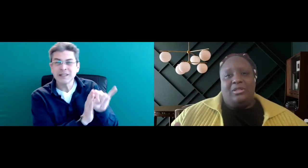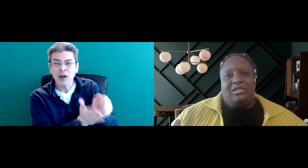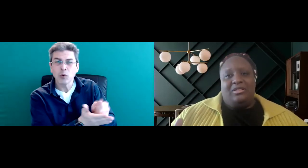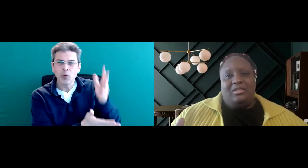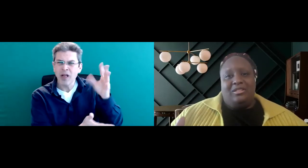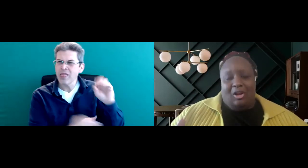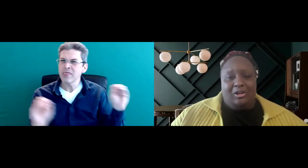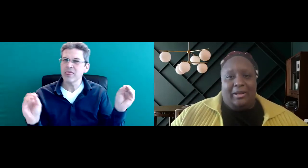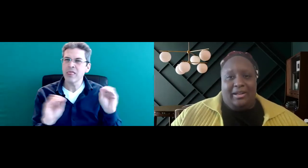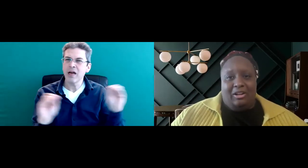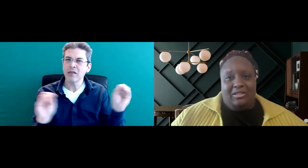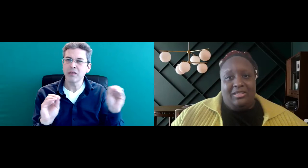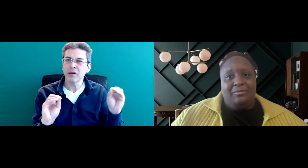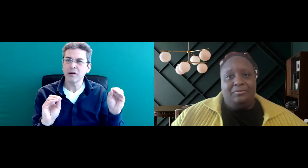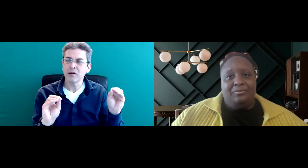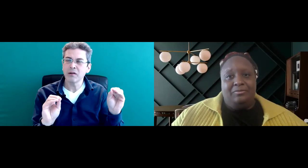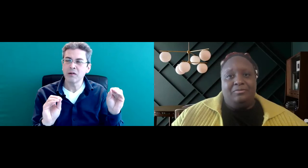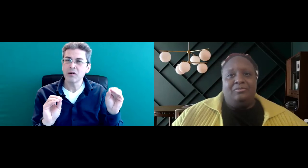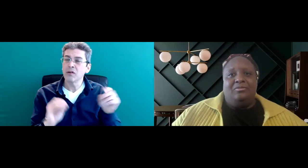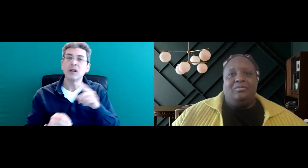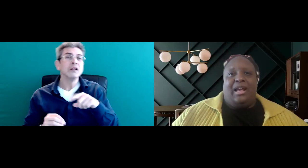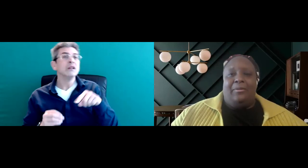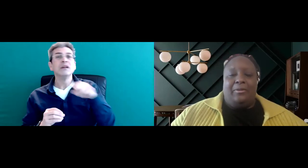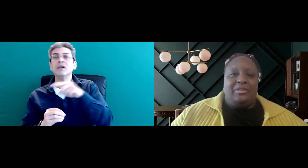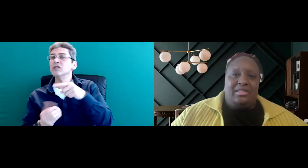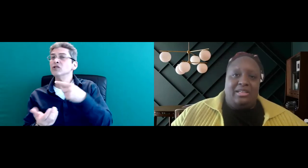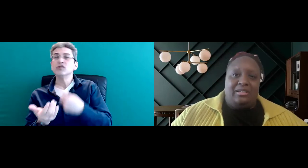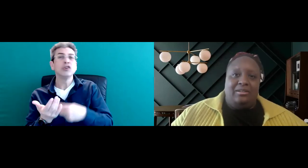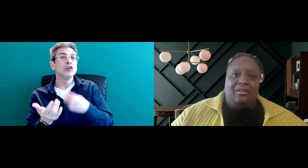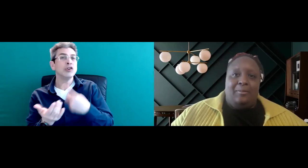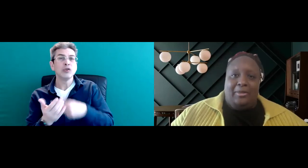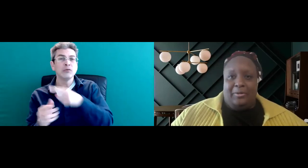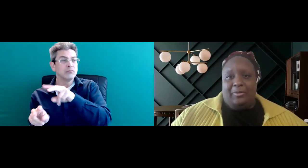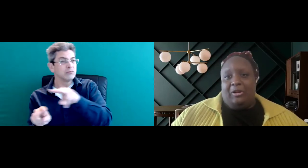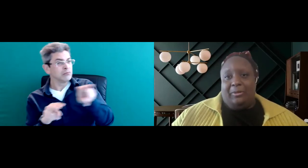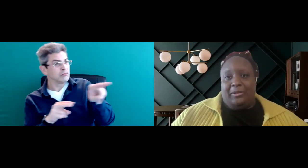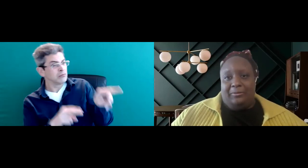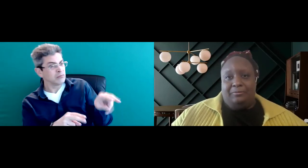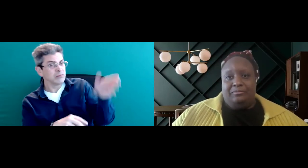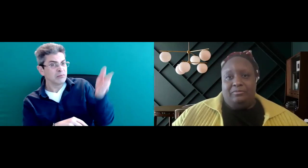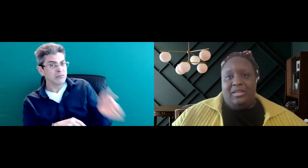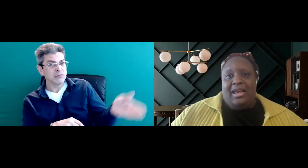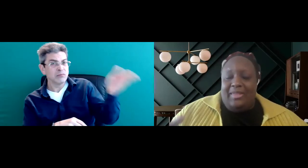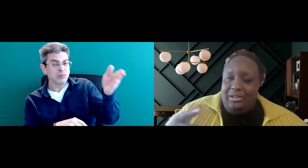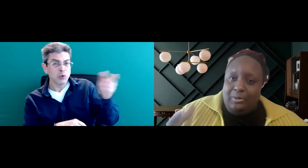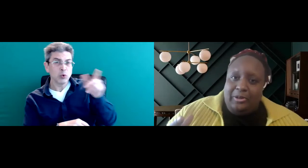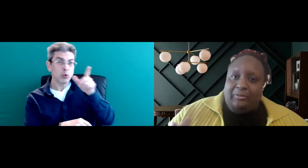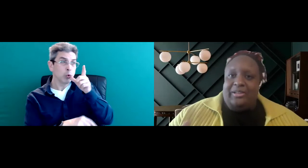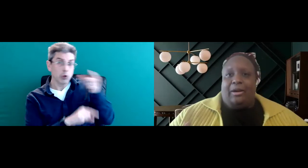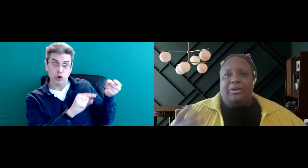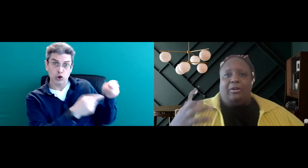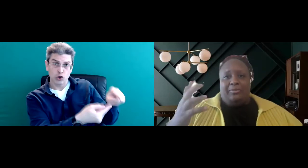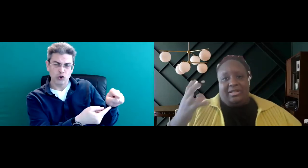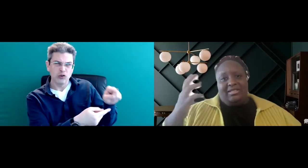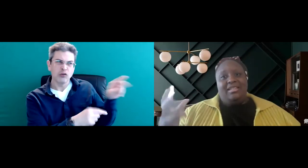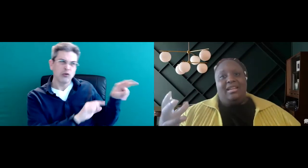was talked about ad nauseum? How they were seen by the people that harmed them. And that is where we are right